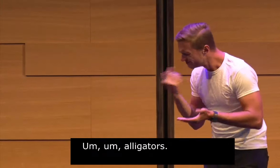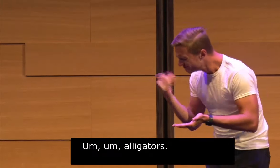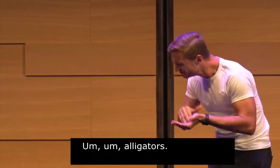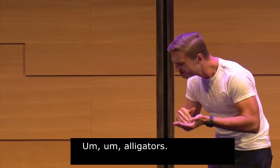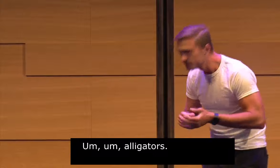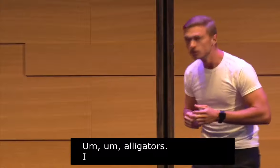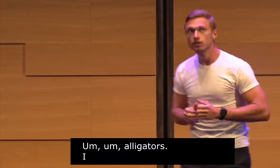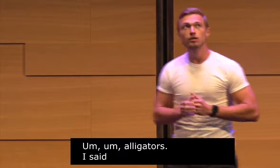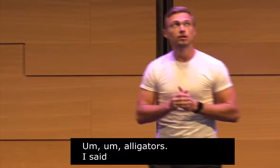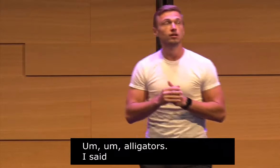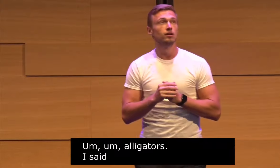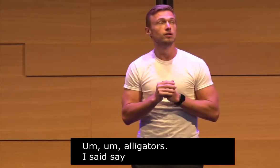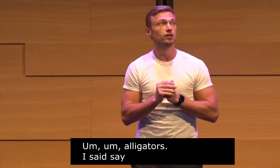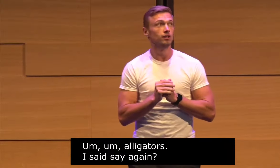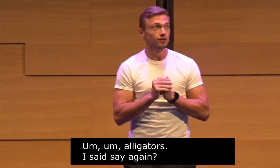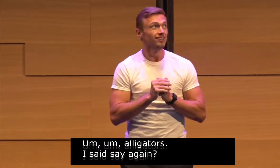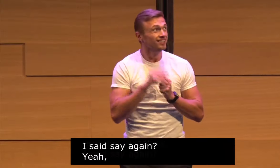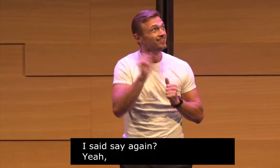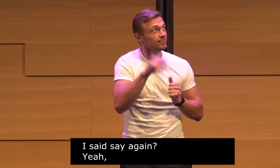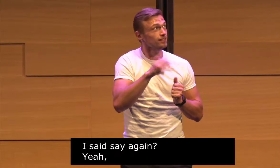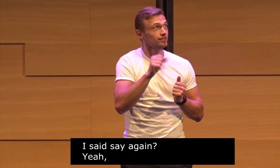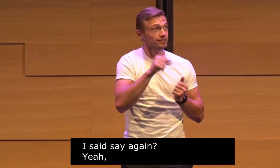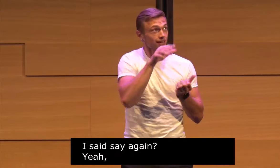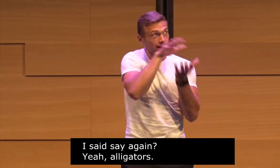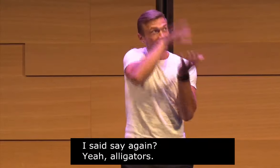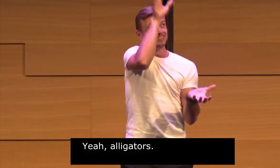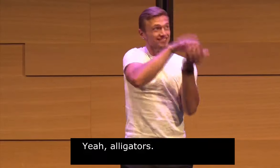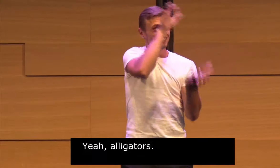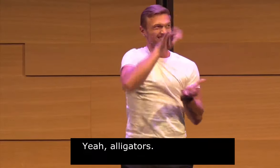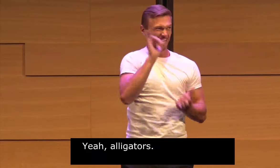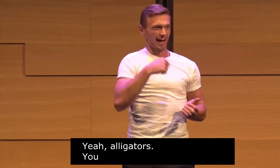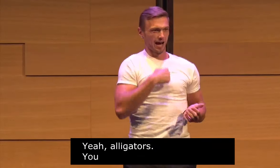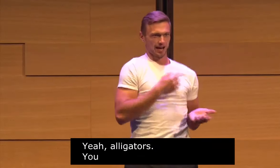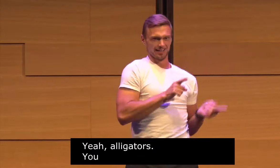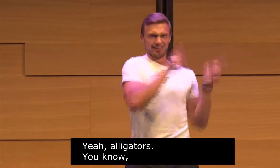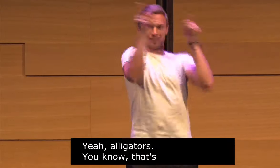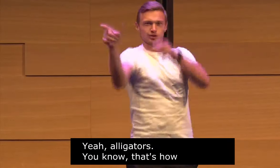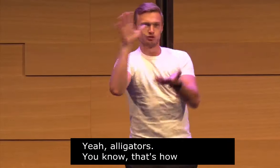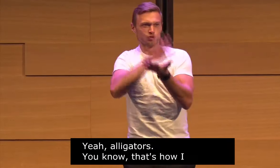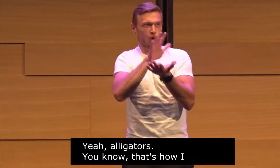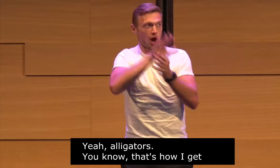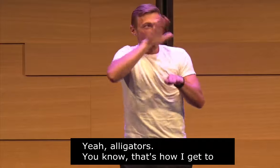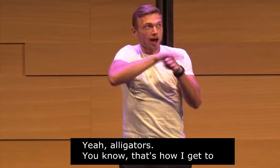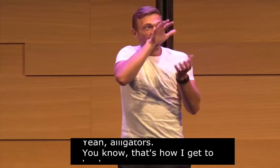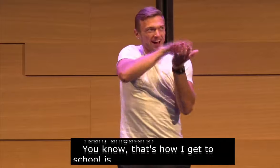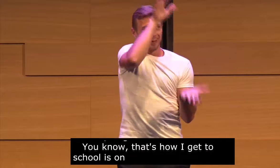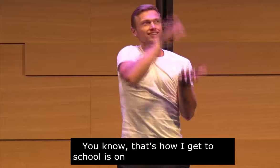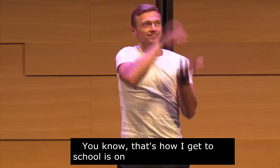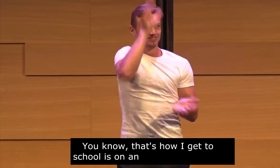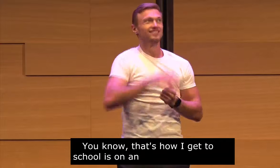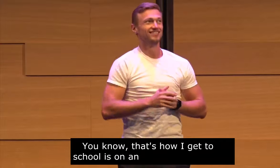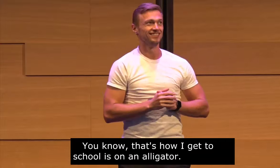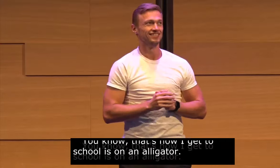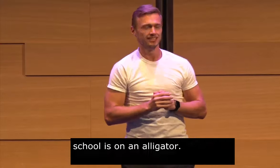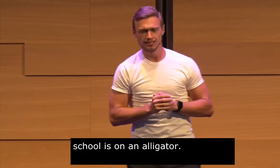I say again? Yeah, alligators. You know, that's how I get to school, is on an